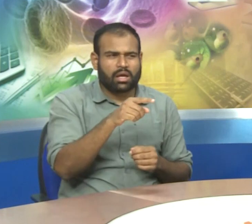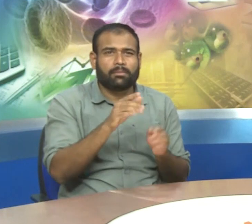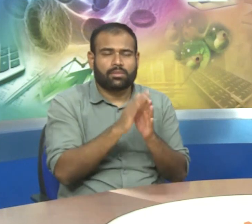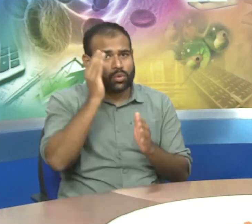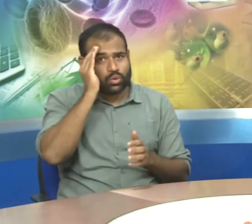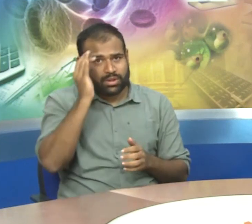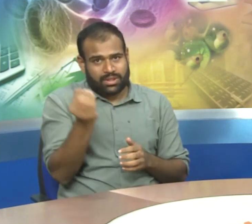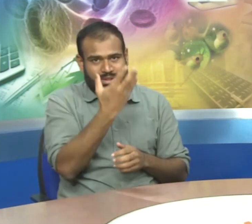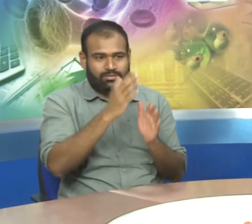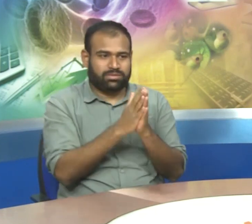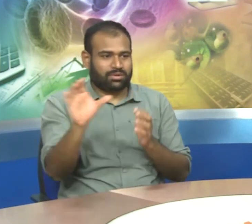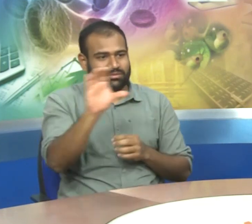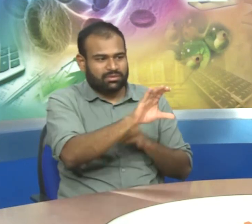Now here we would be